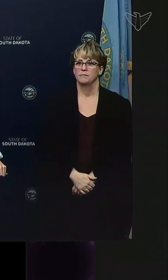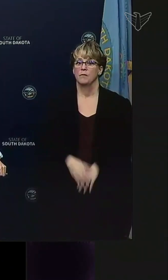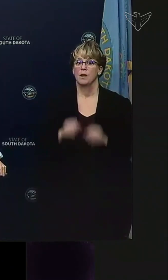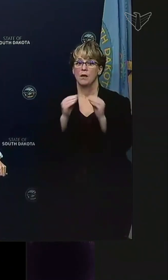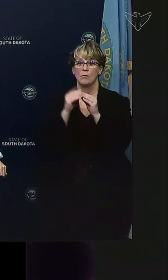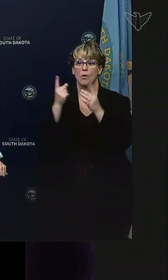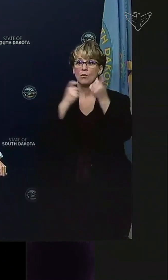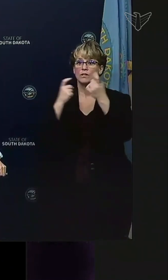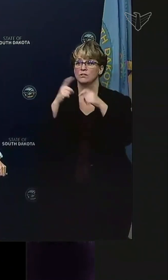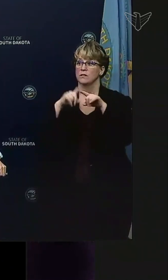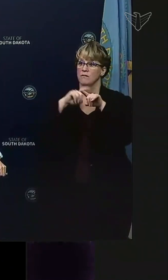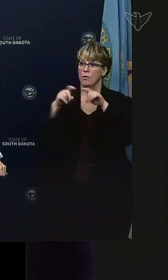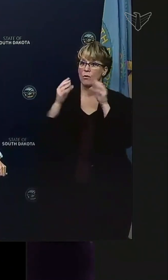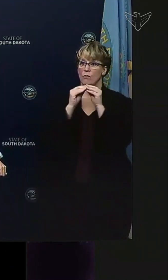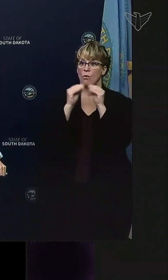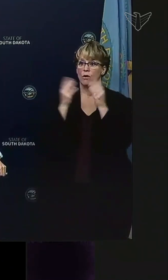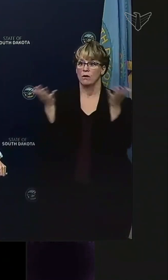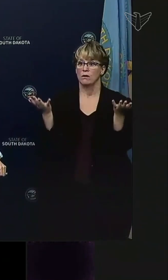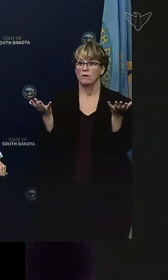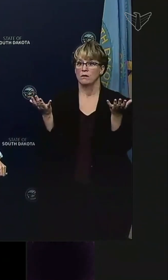Any further questions on the phone?